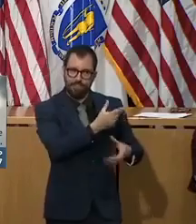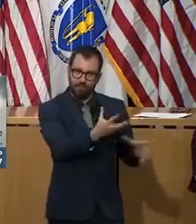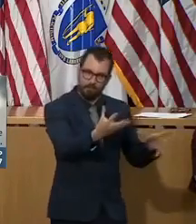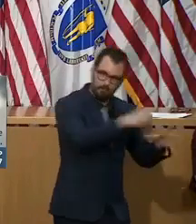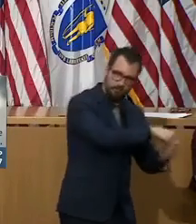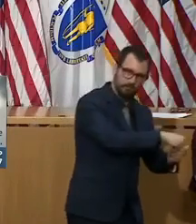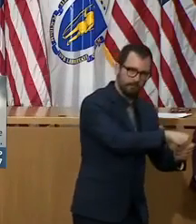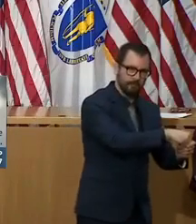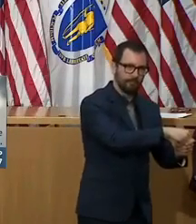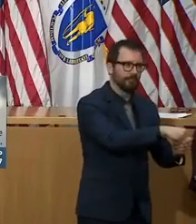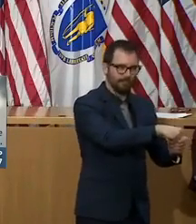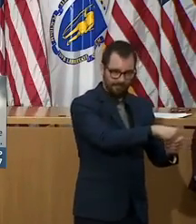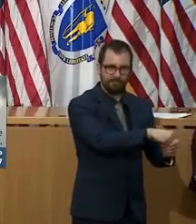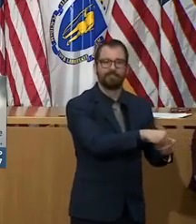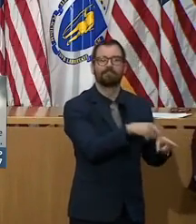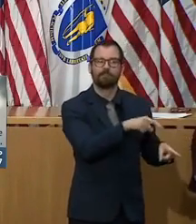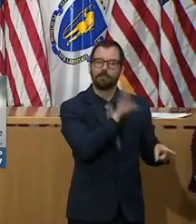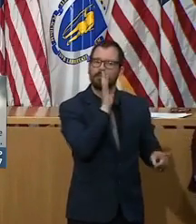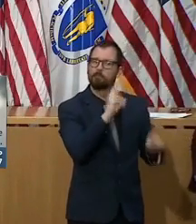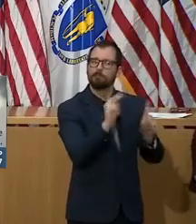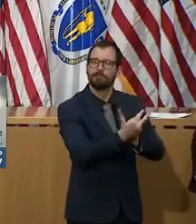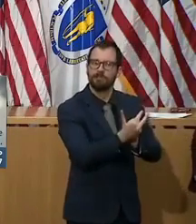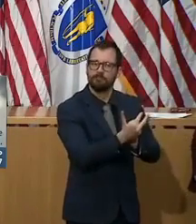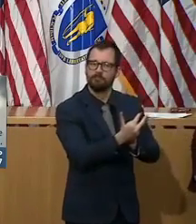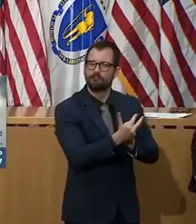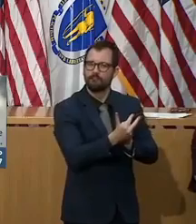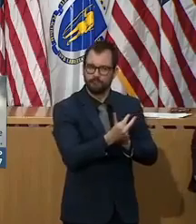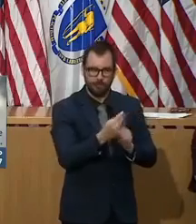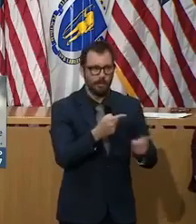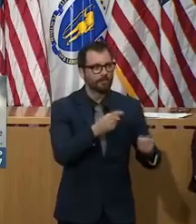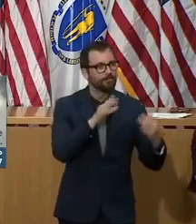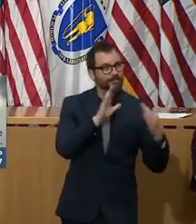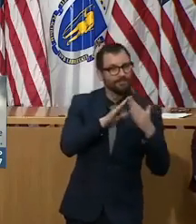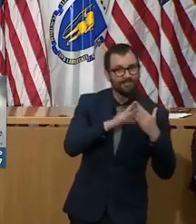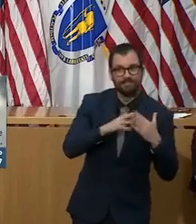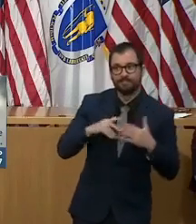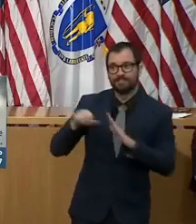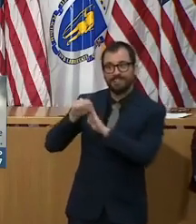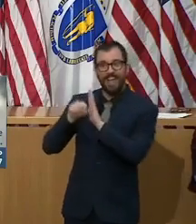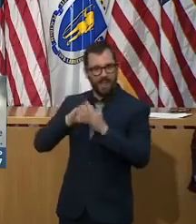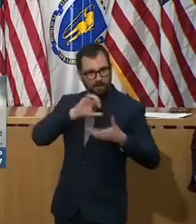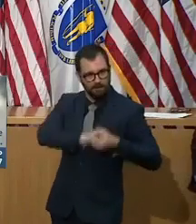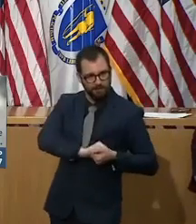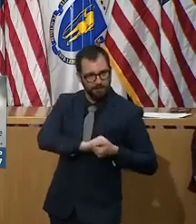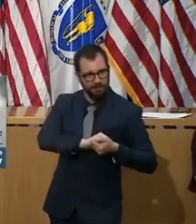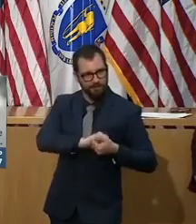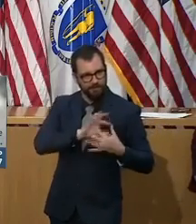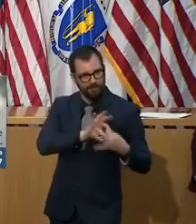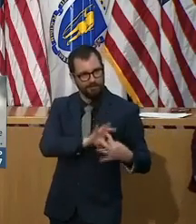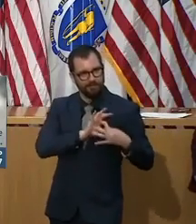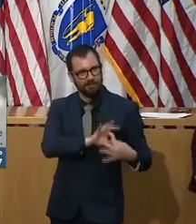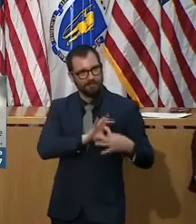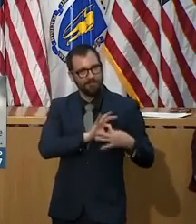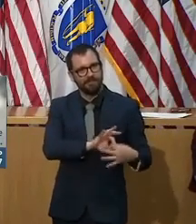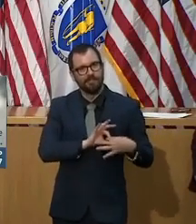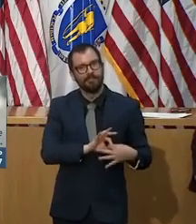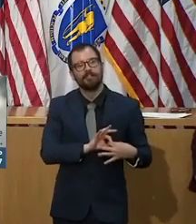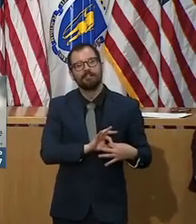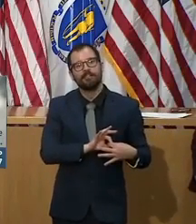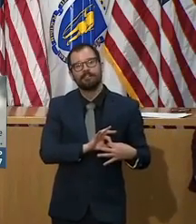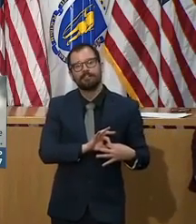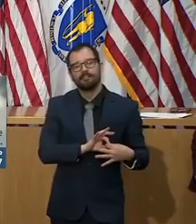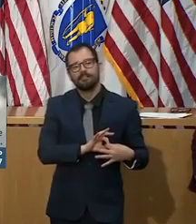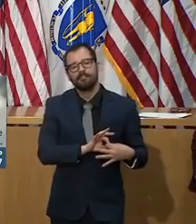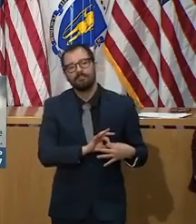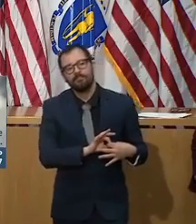up to the extent we can on how we make these decisions. As a general rule, I don't think public